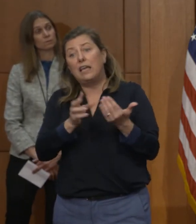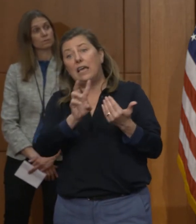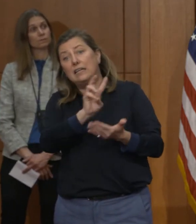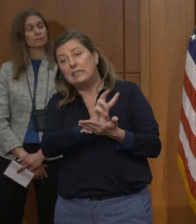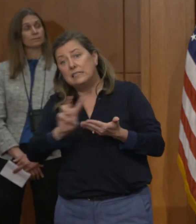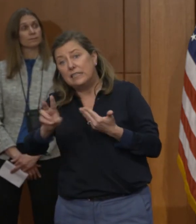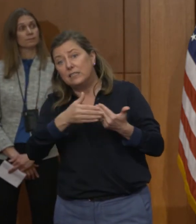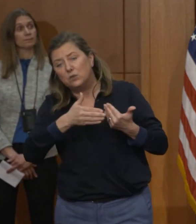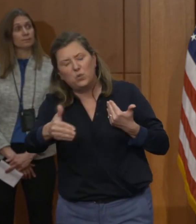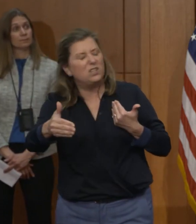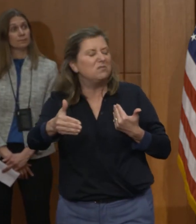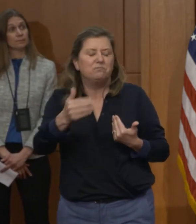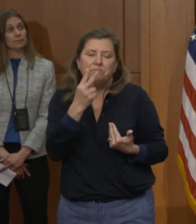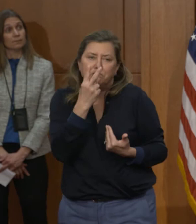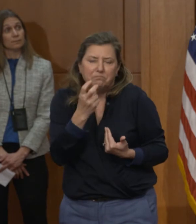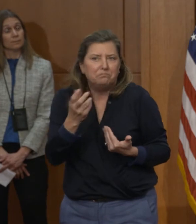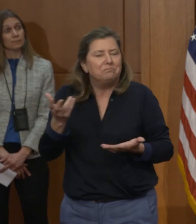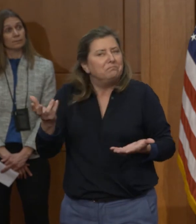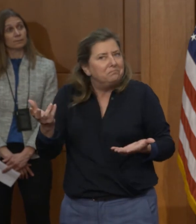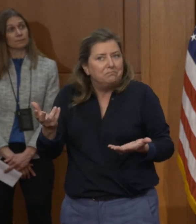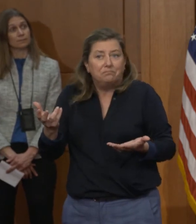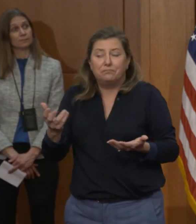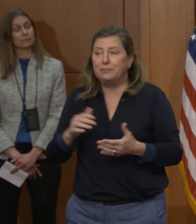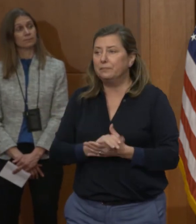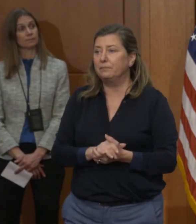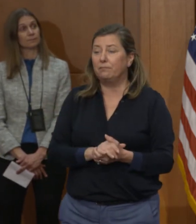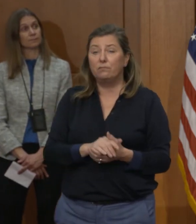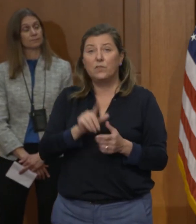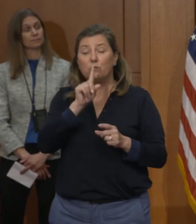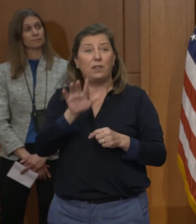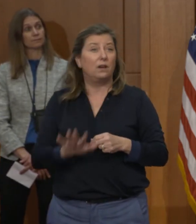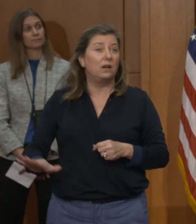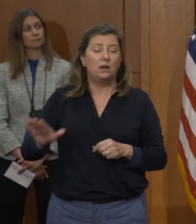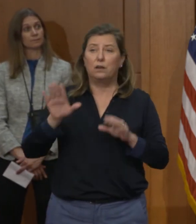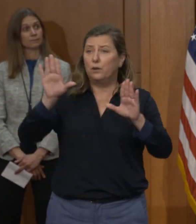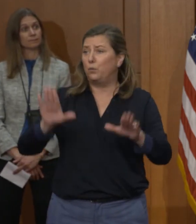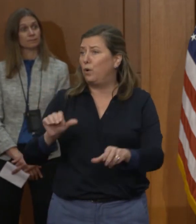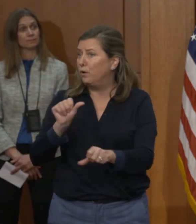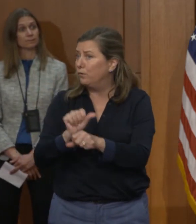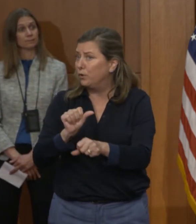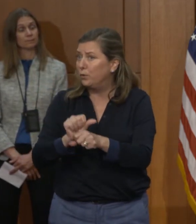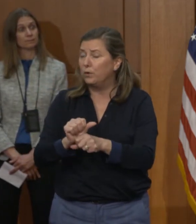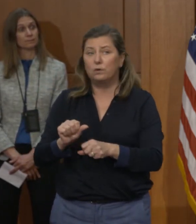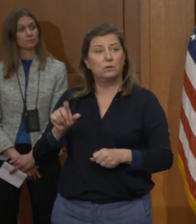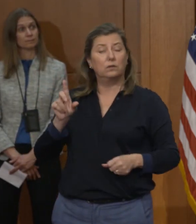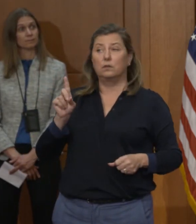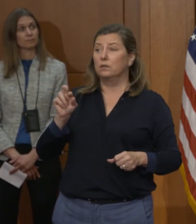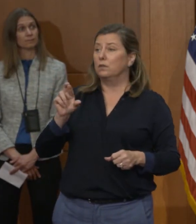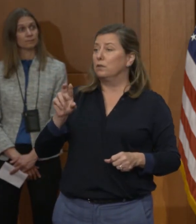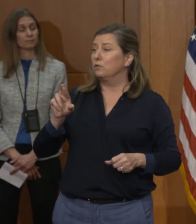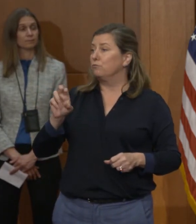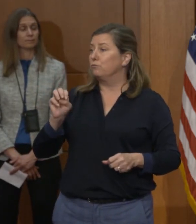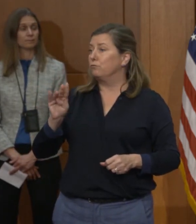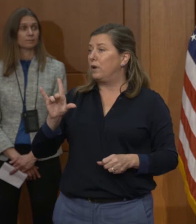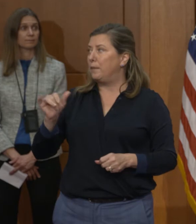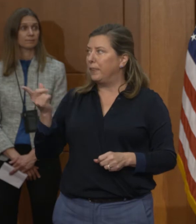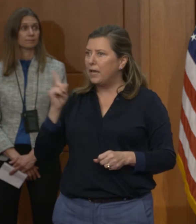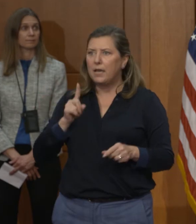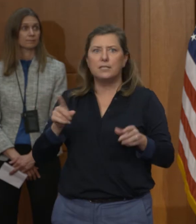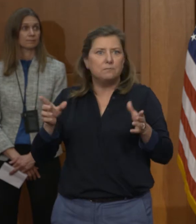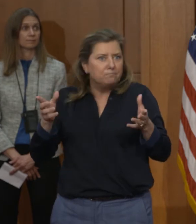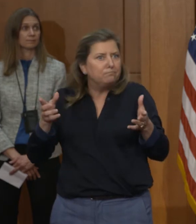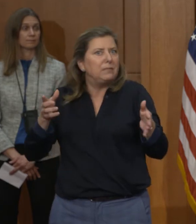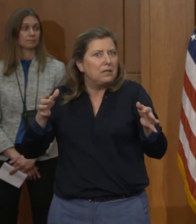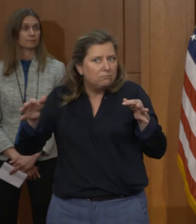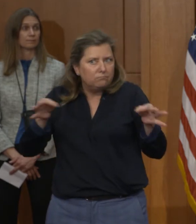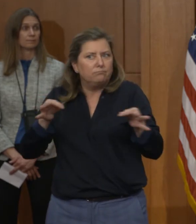weeks. Really wonderful work is going on. Dr. Remley has been organized this, kind of